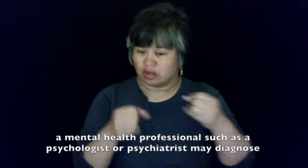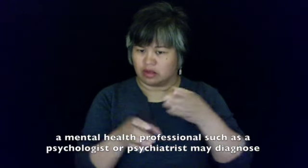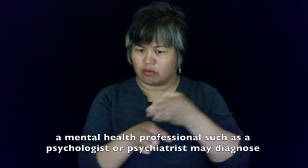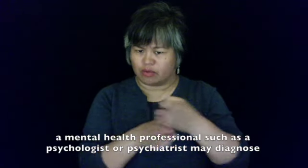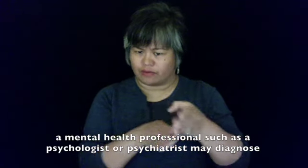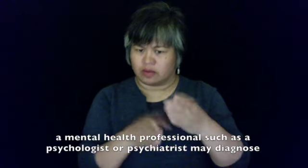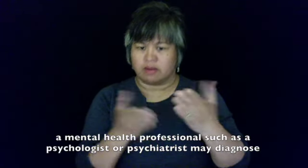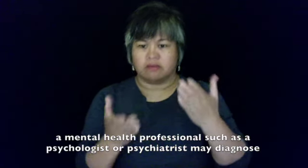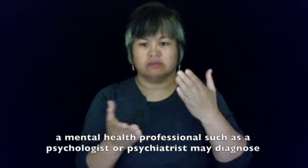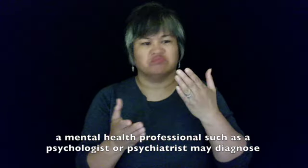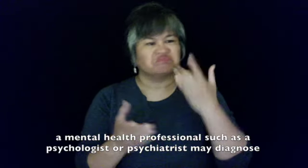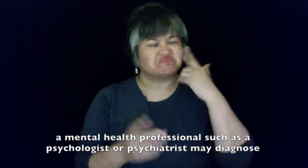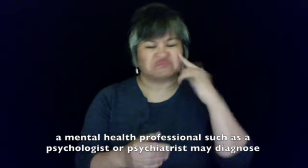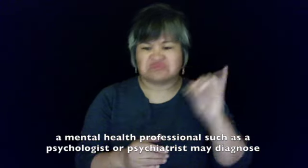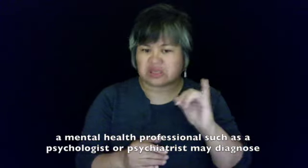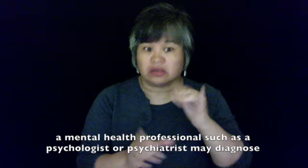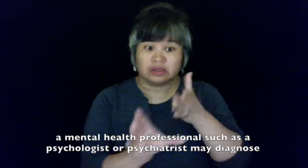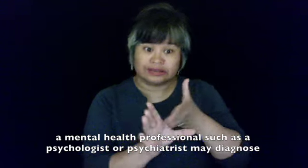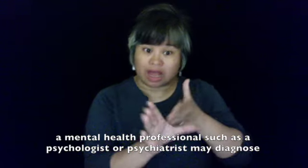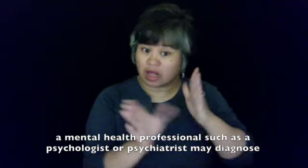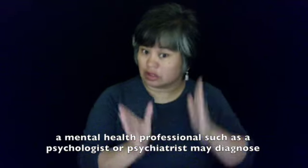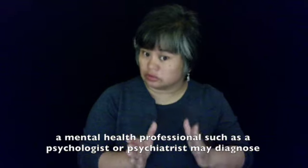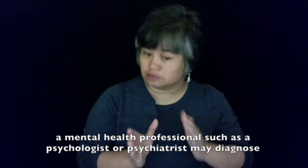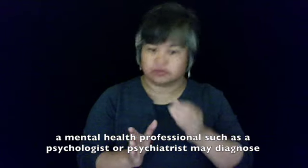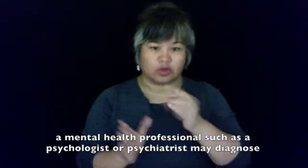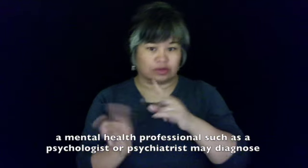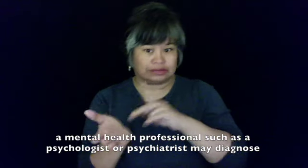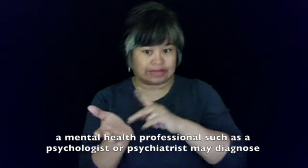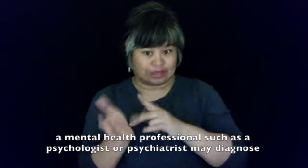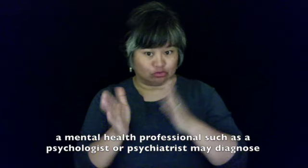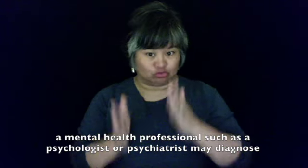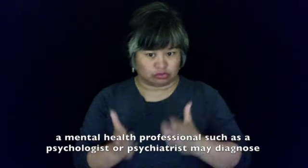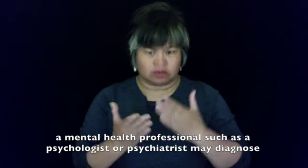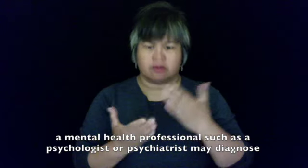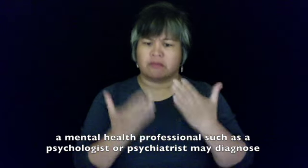a mental health professional, such as a psychologist or psychiatrist, may diagnose